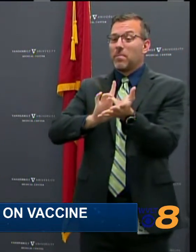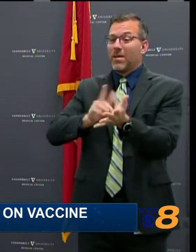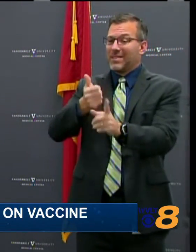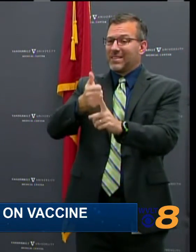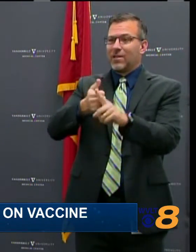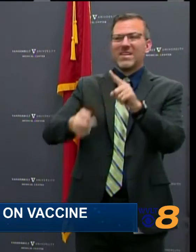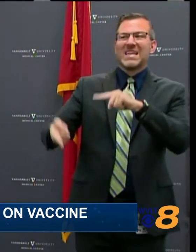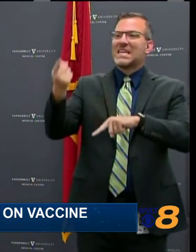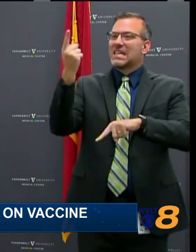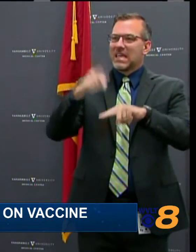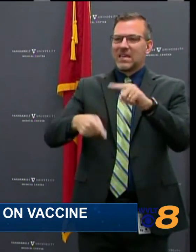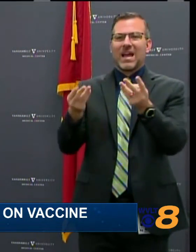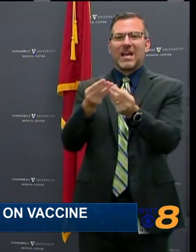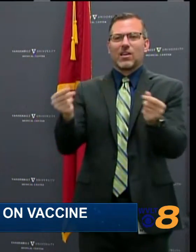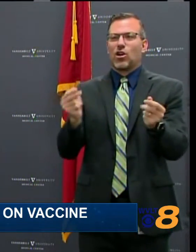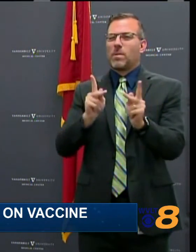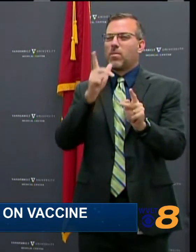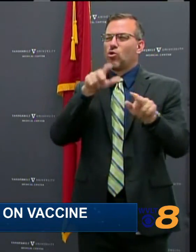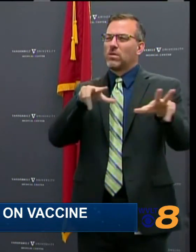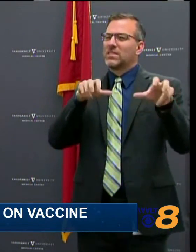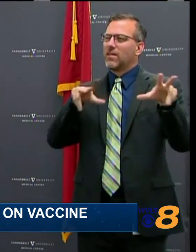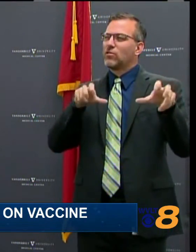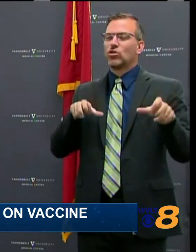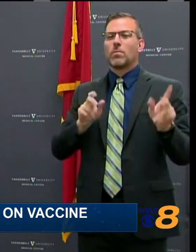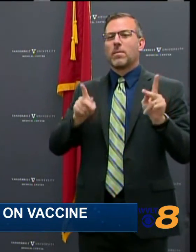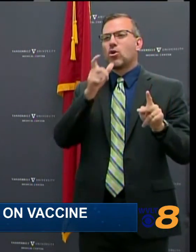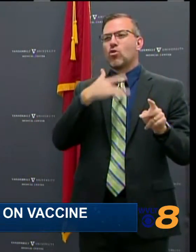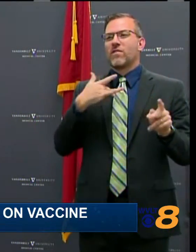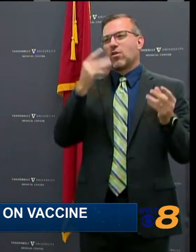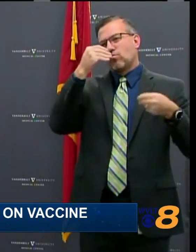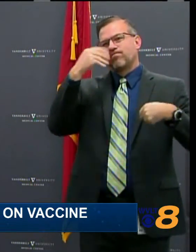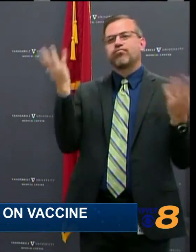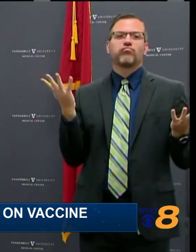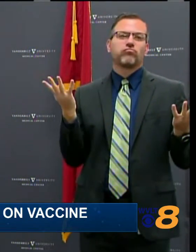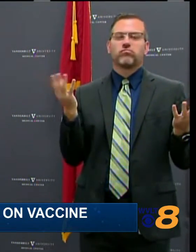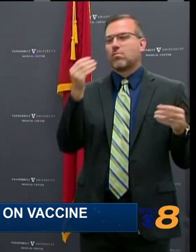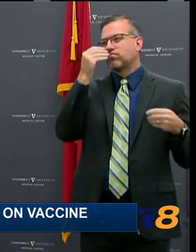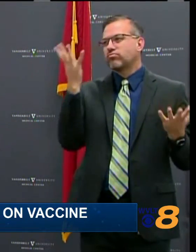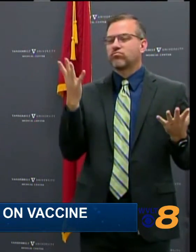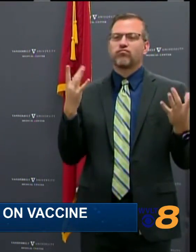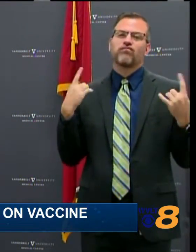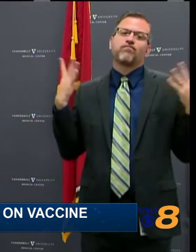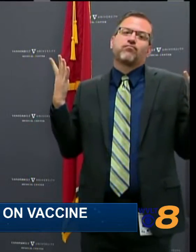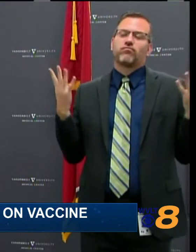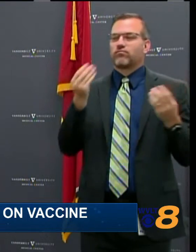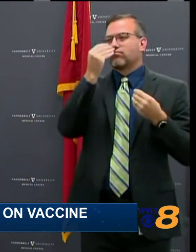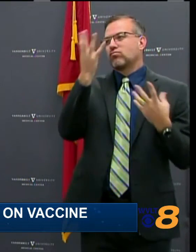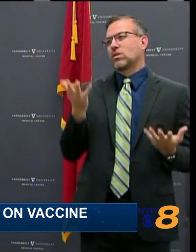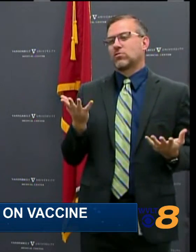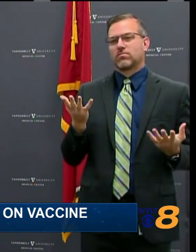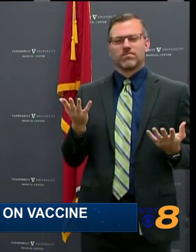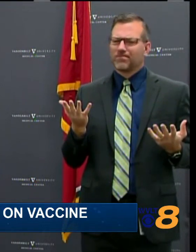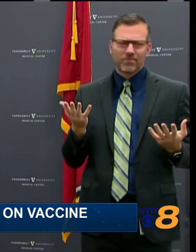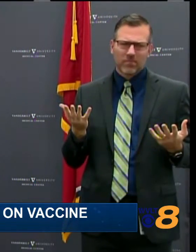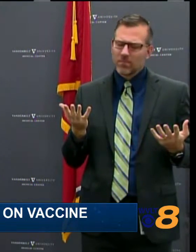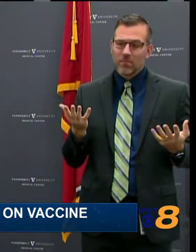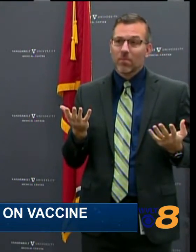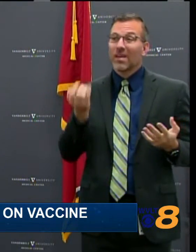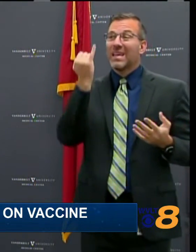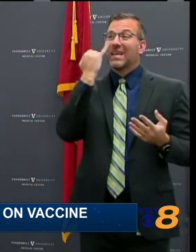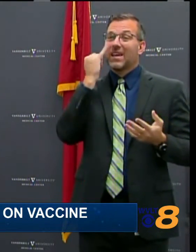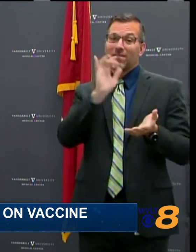is selfishness or indifference to what's happening to our neighbors around us. This vaccine will